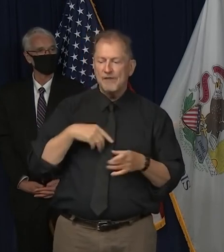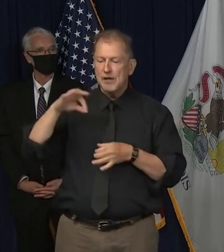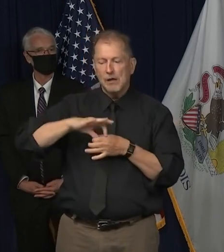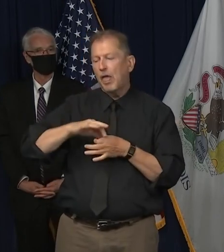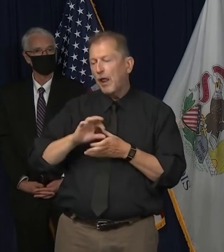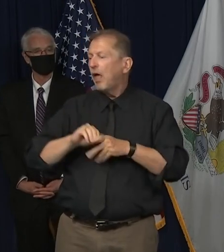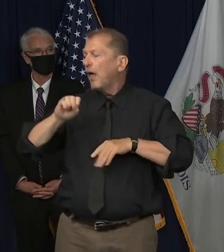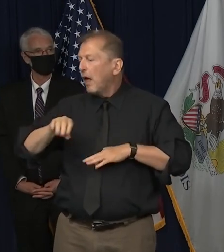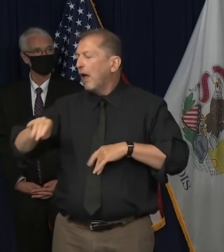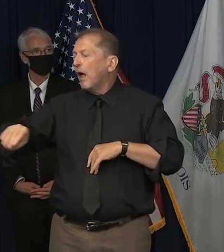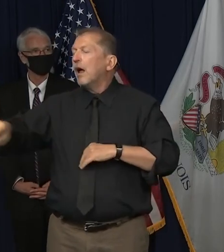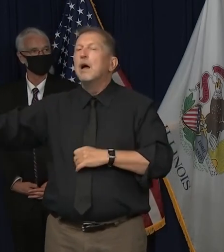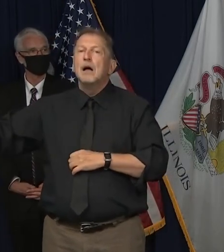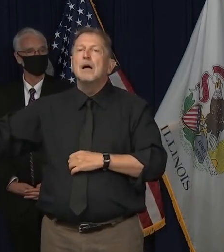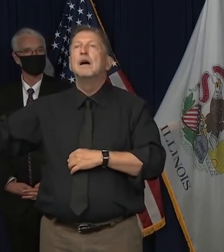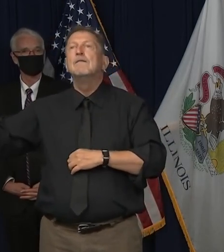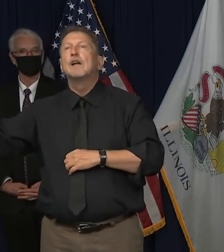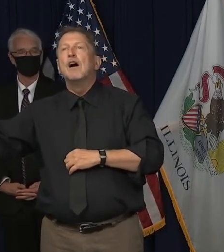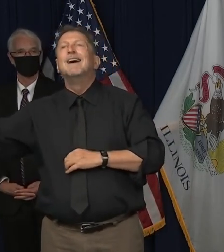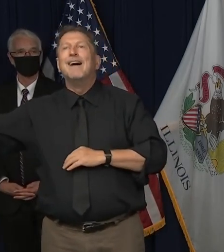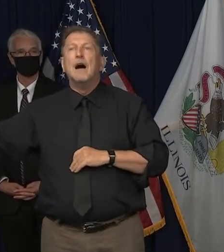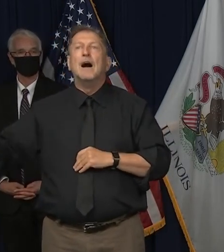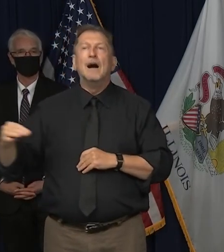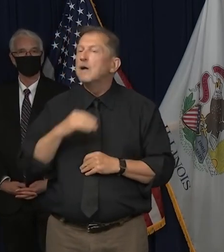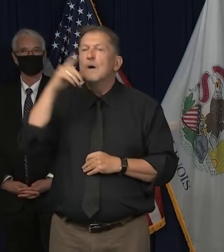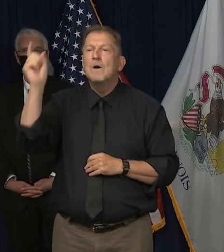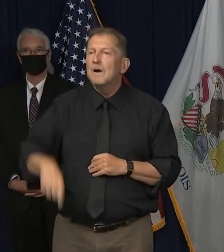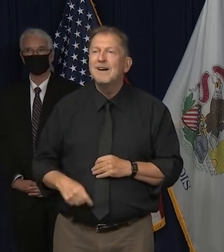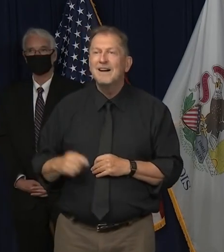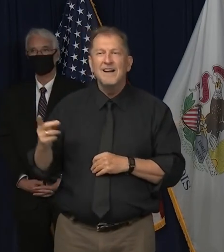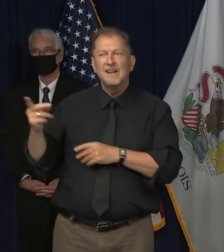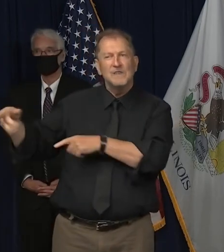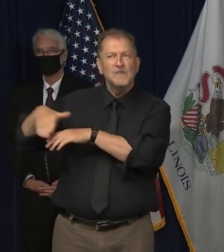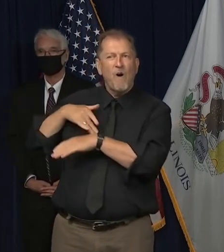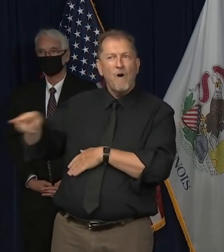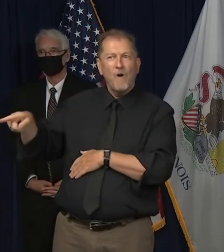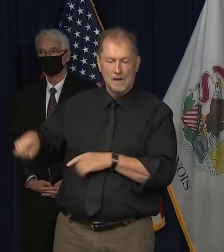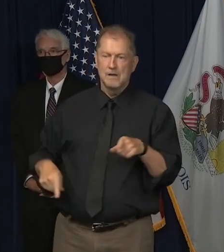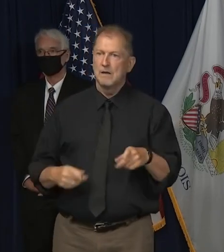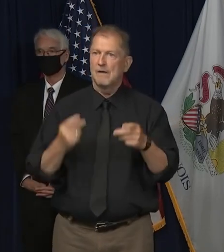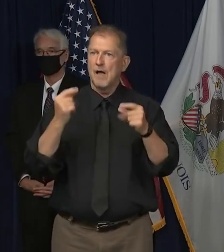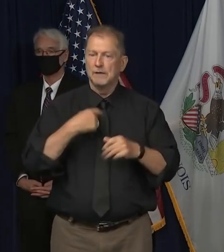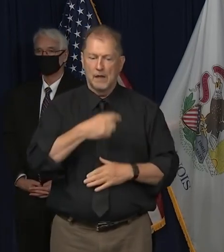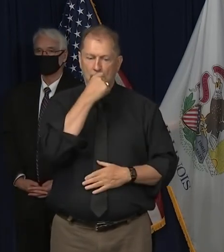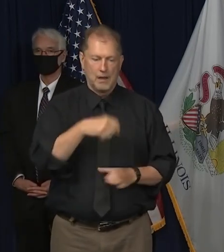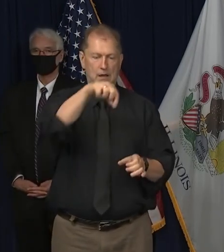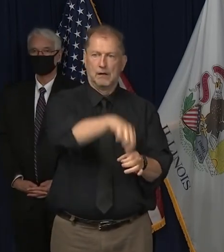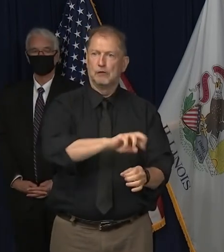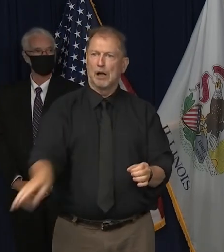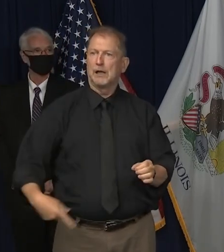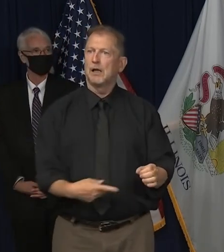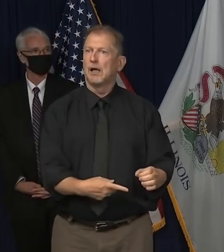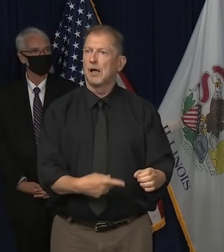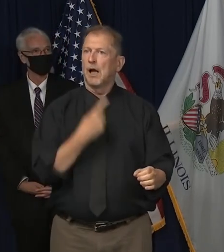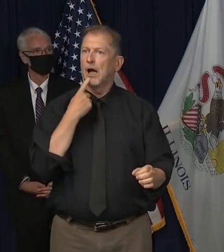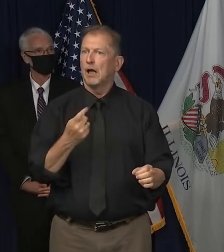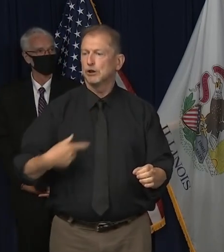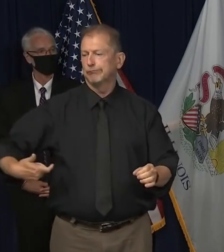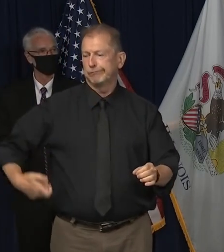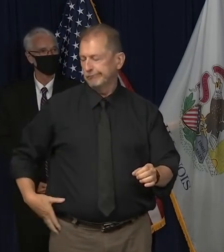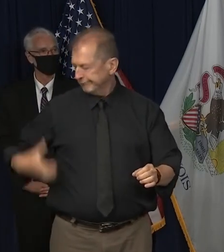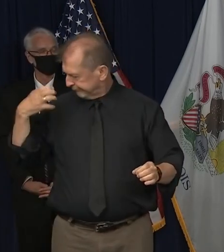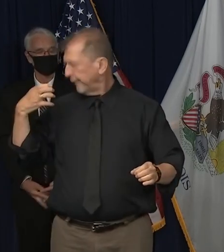supply chain bottlenecks that were limiting the capacity for fast and frequent testing on scale. And we're very excited to say the